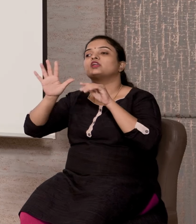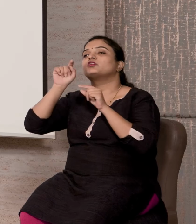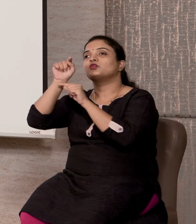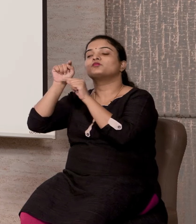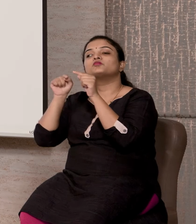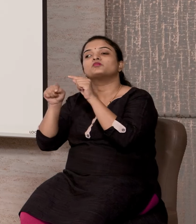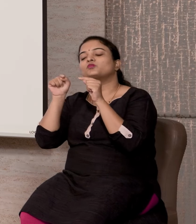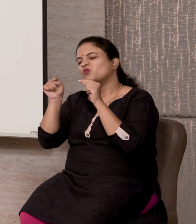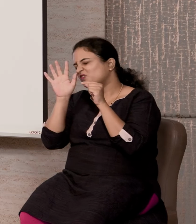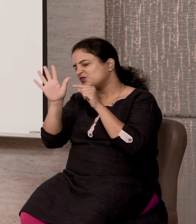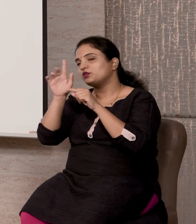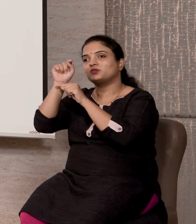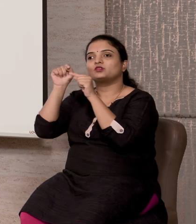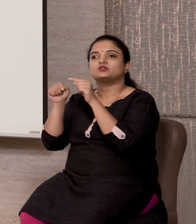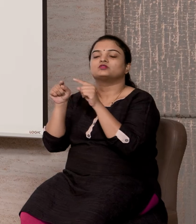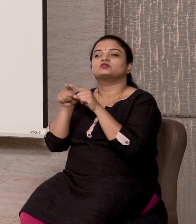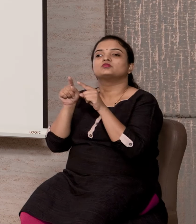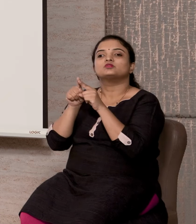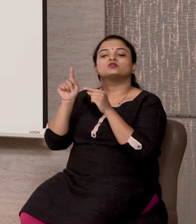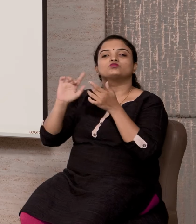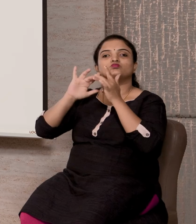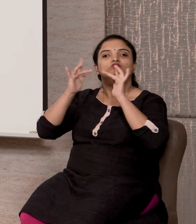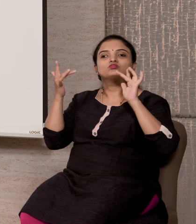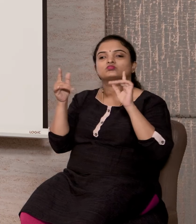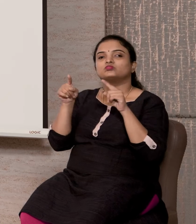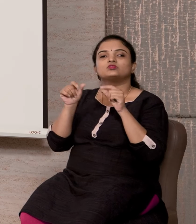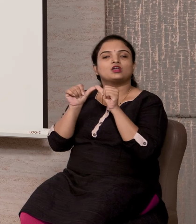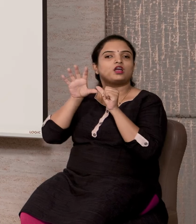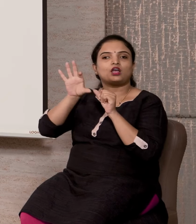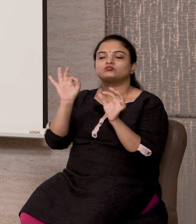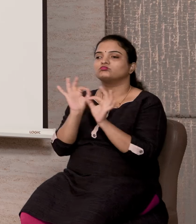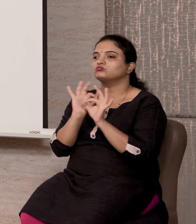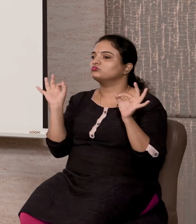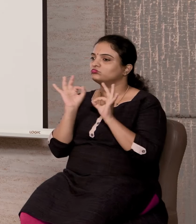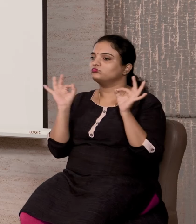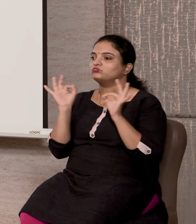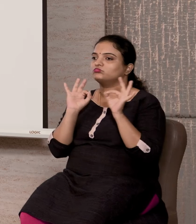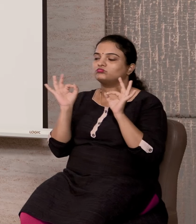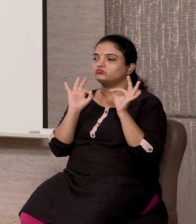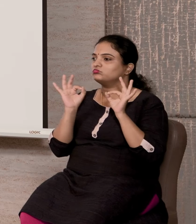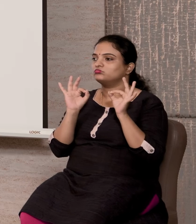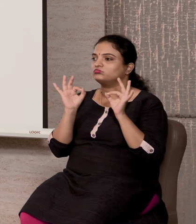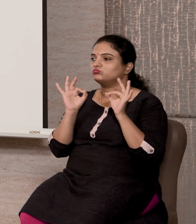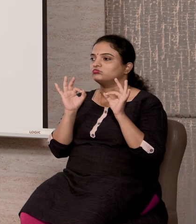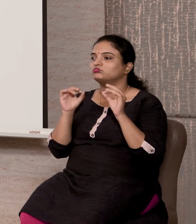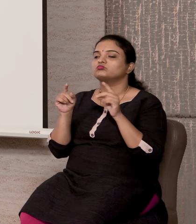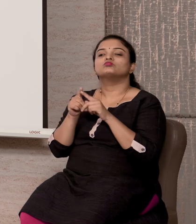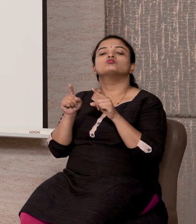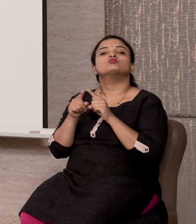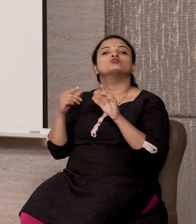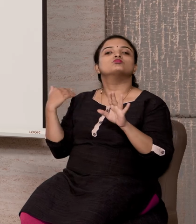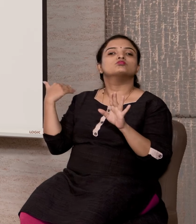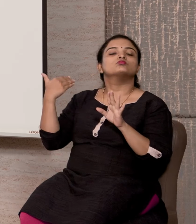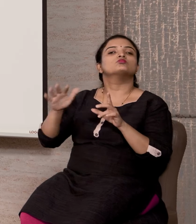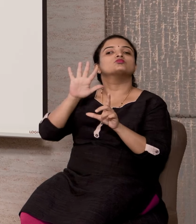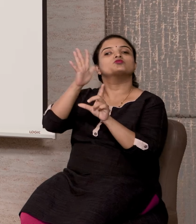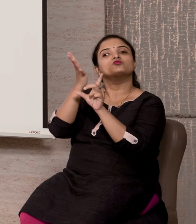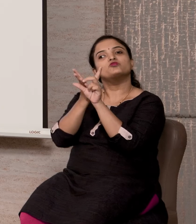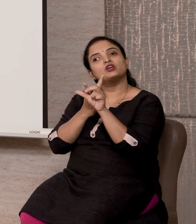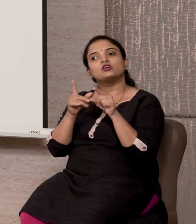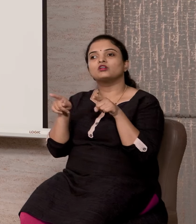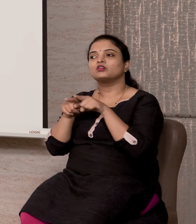95.9% of world's top 1 million websites do not offer full accessibility, right? And this has been the norm for over the past 5 years,